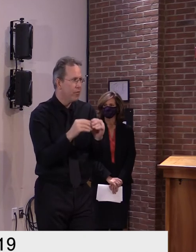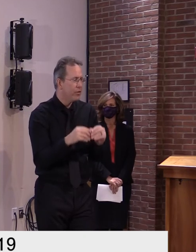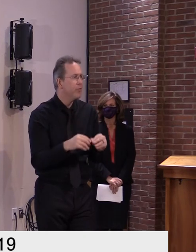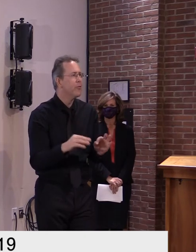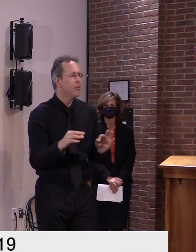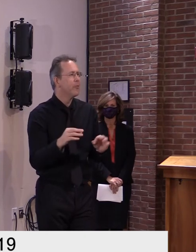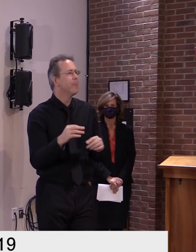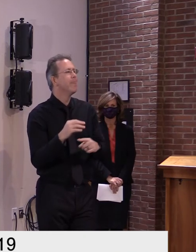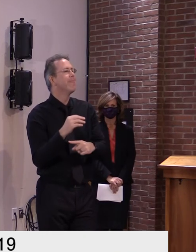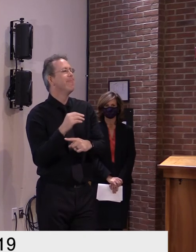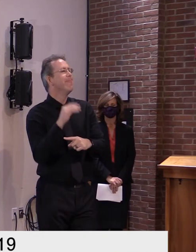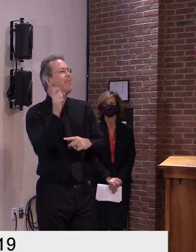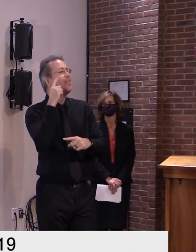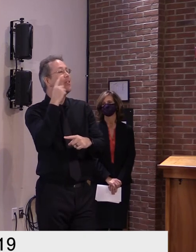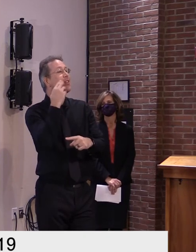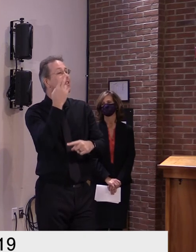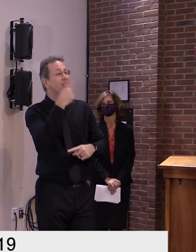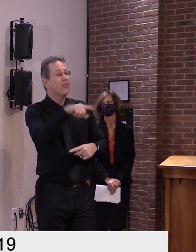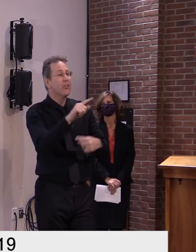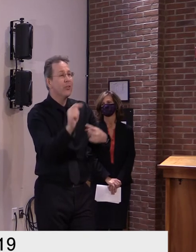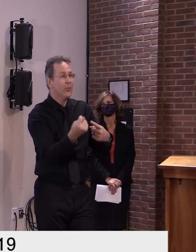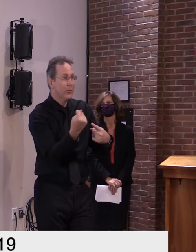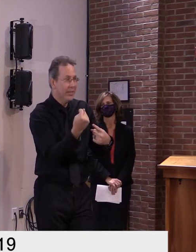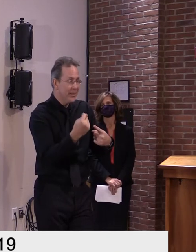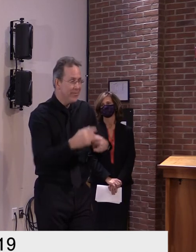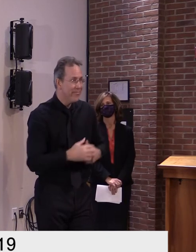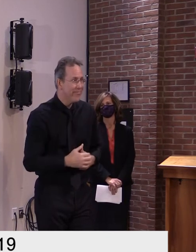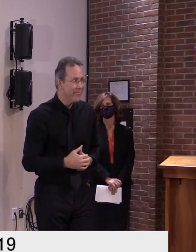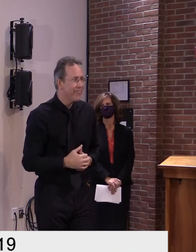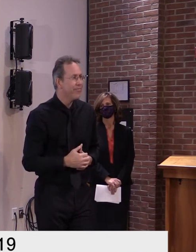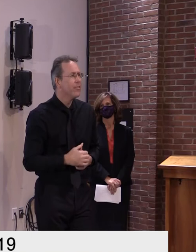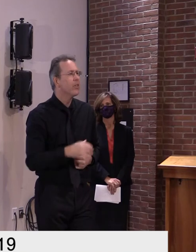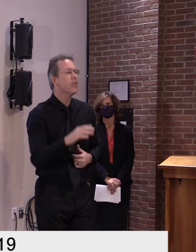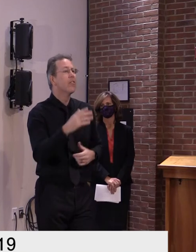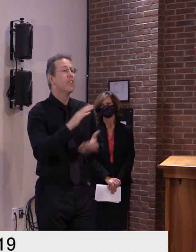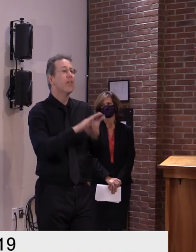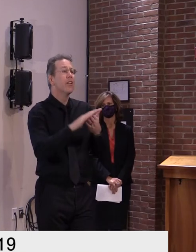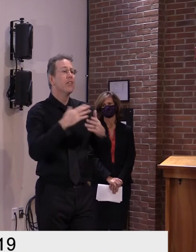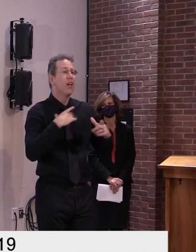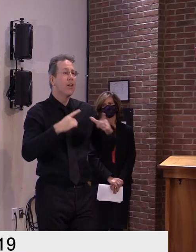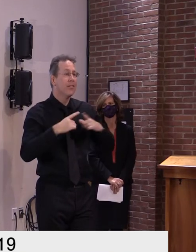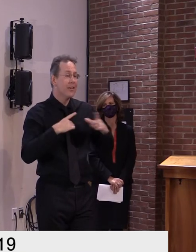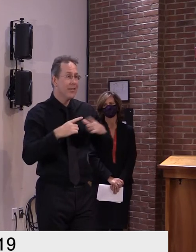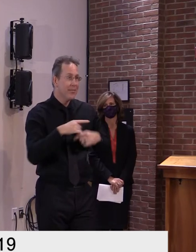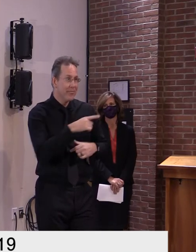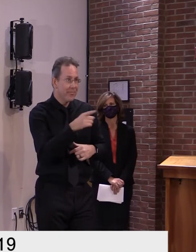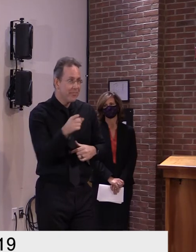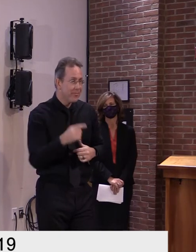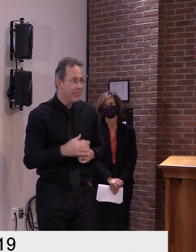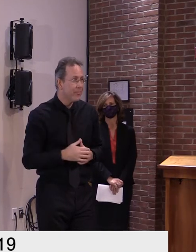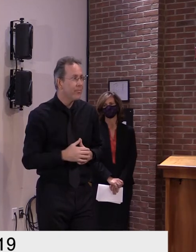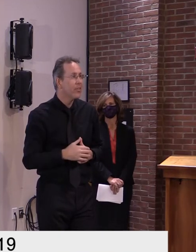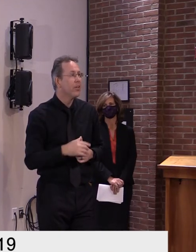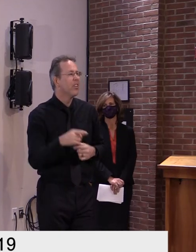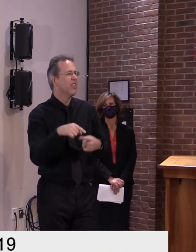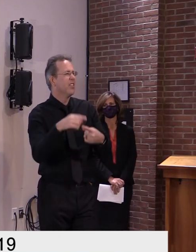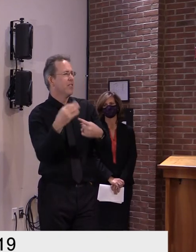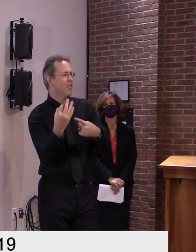We'll see you on Tuesday, and then because of the Christmas being on Friday,